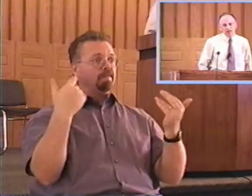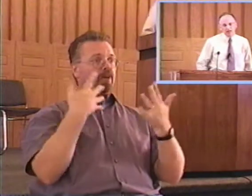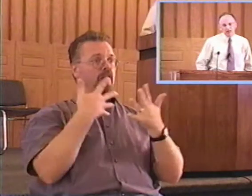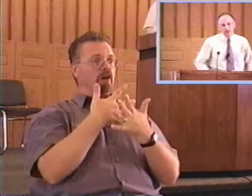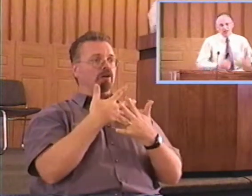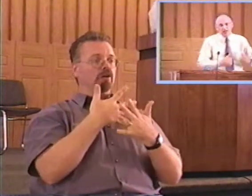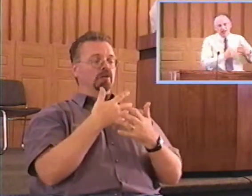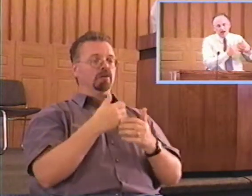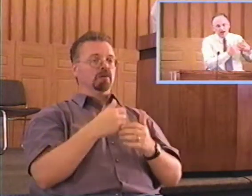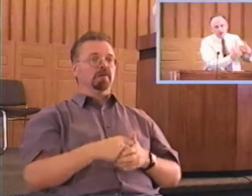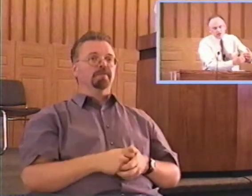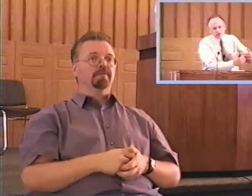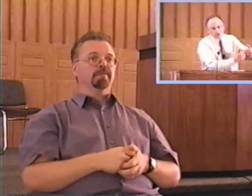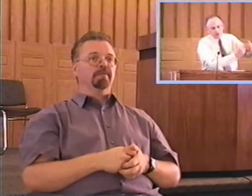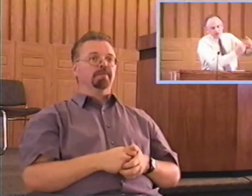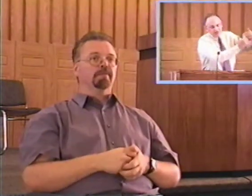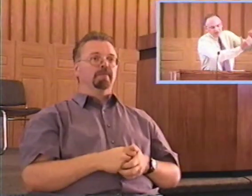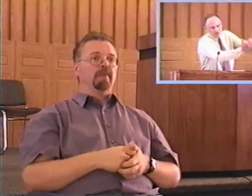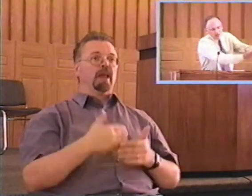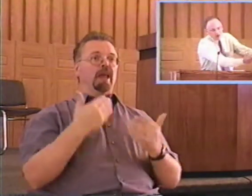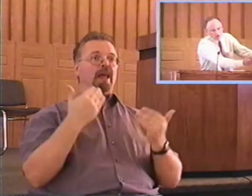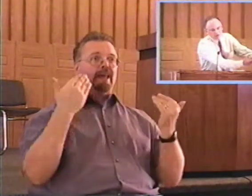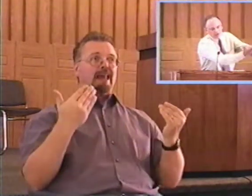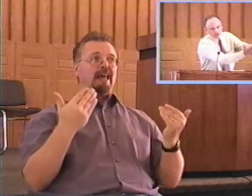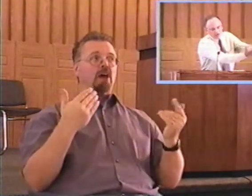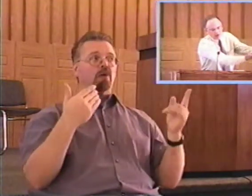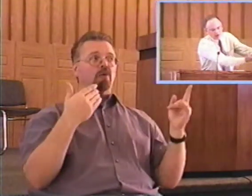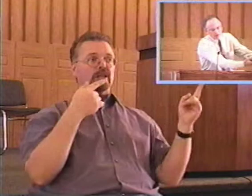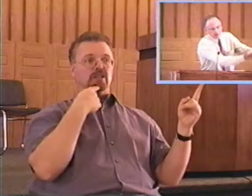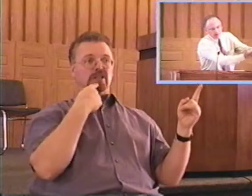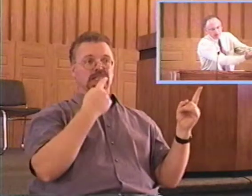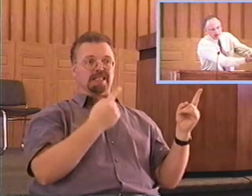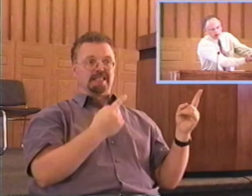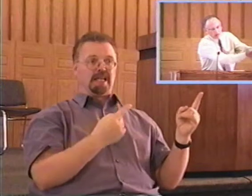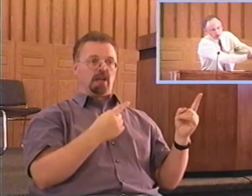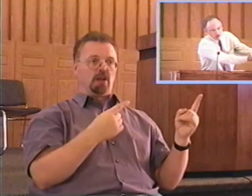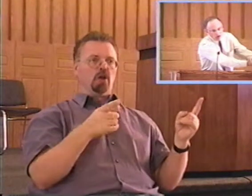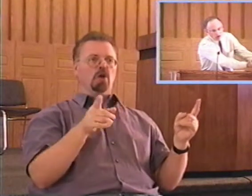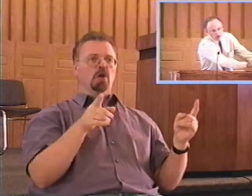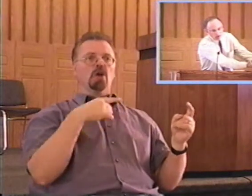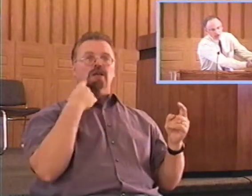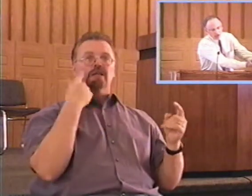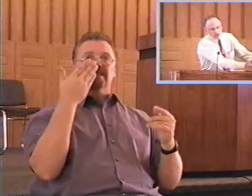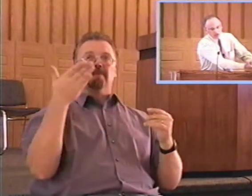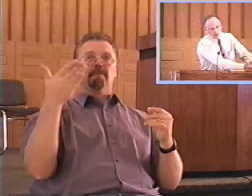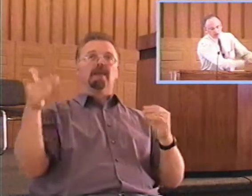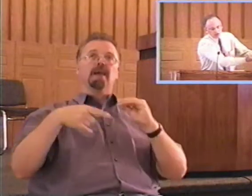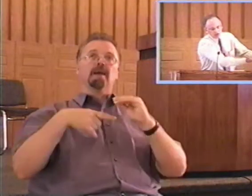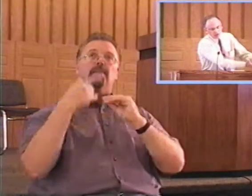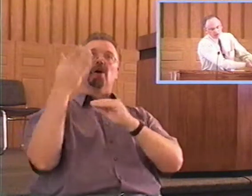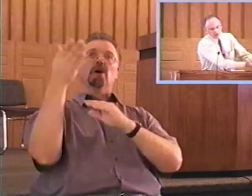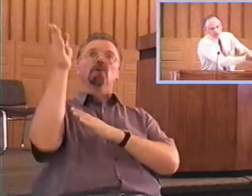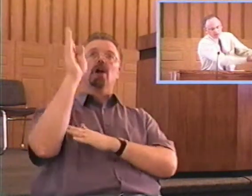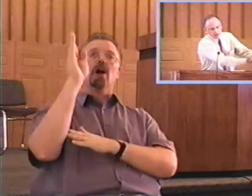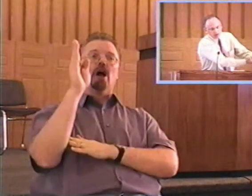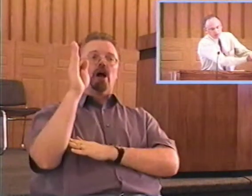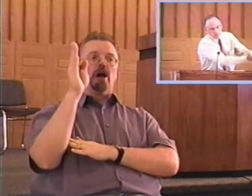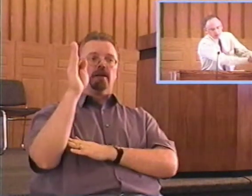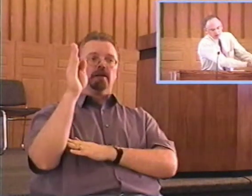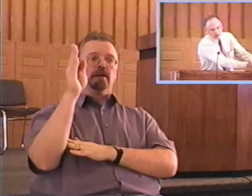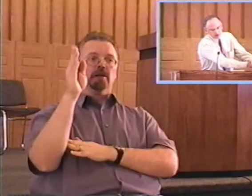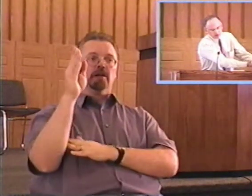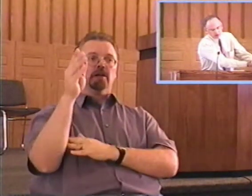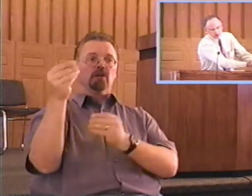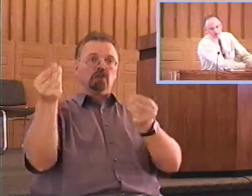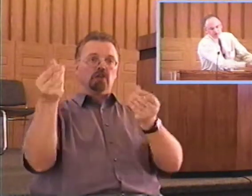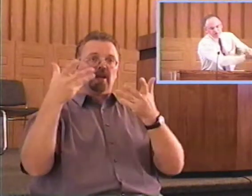fear man, now he's going to tell us something about God to instill